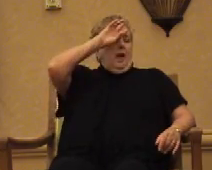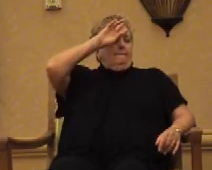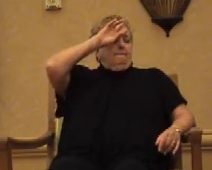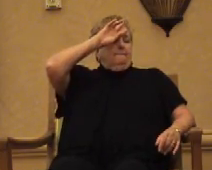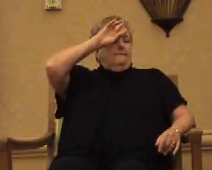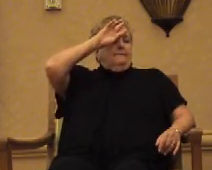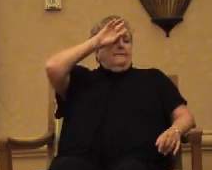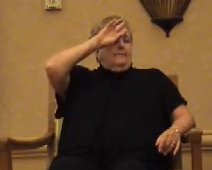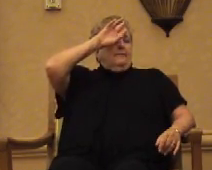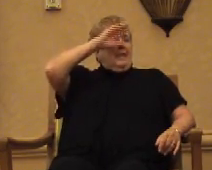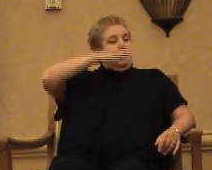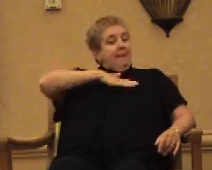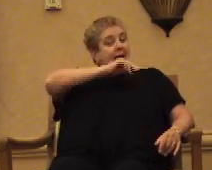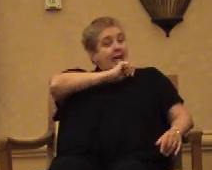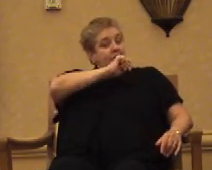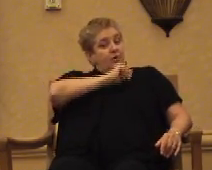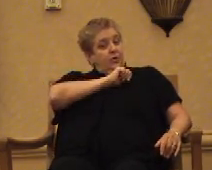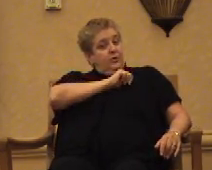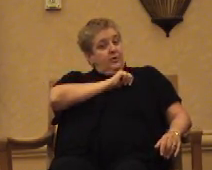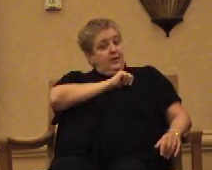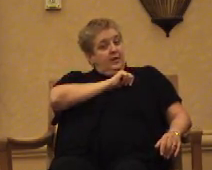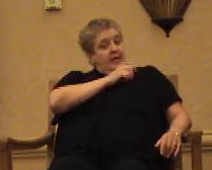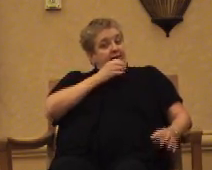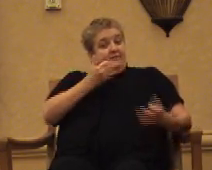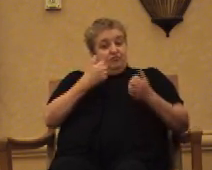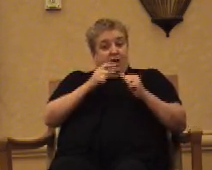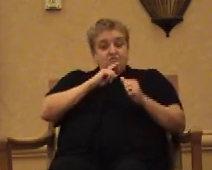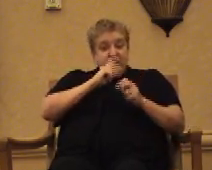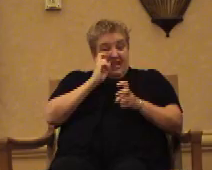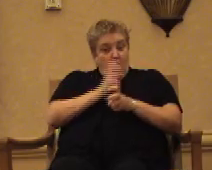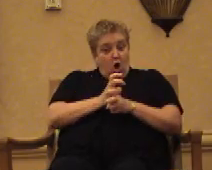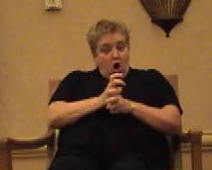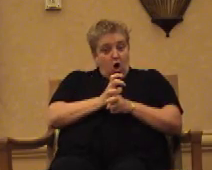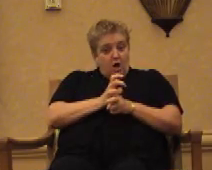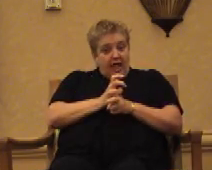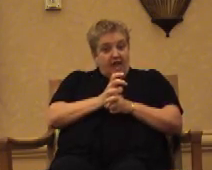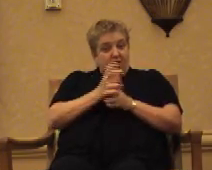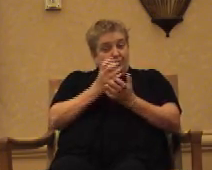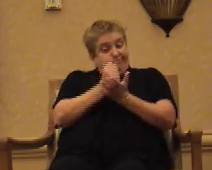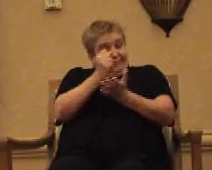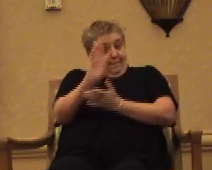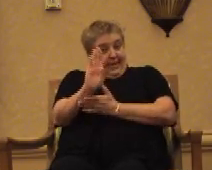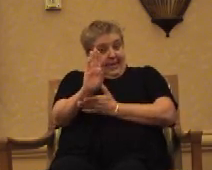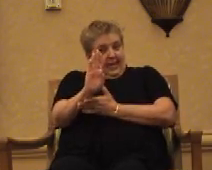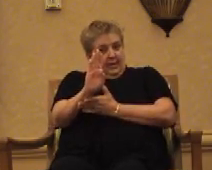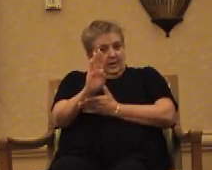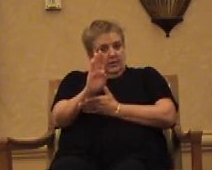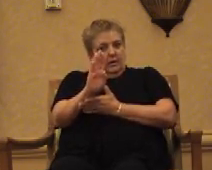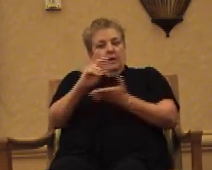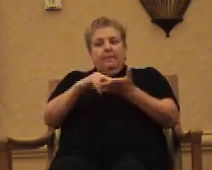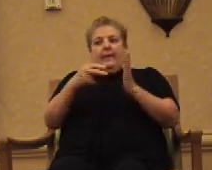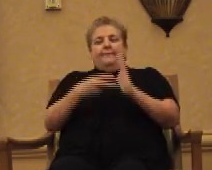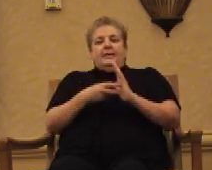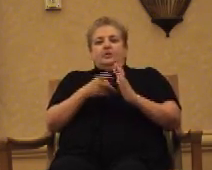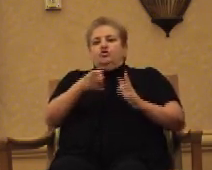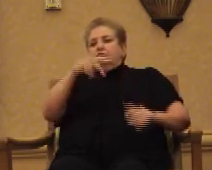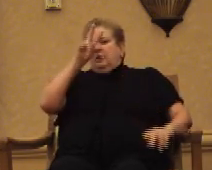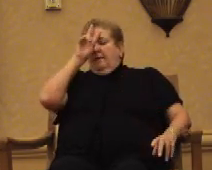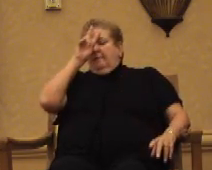of attitude that if you try really hard and get a B, they'll know you're dumb. So I might as well get a D and not try. And that'll get you into very